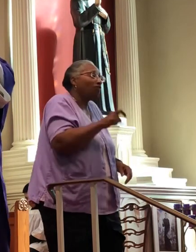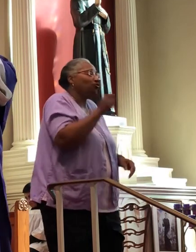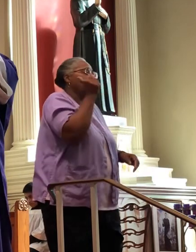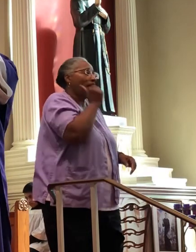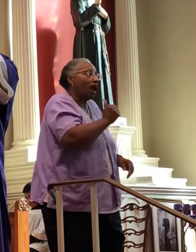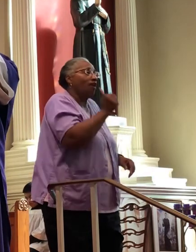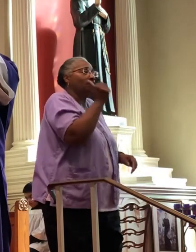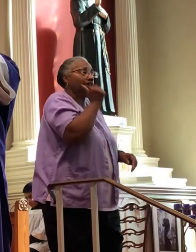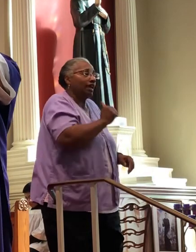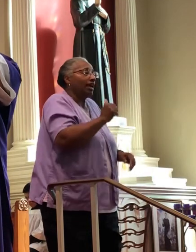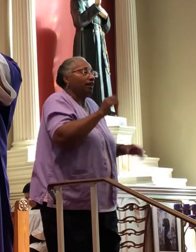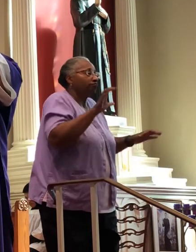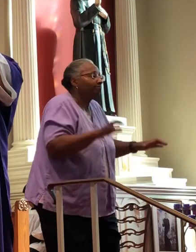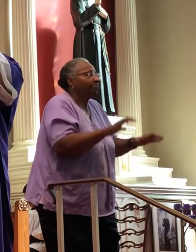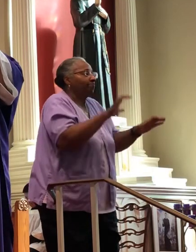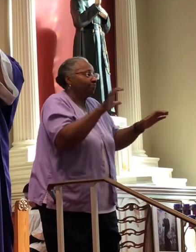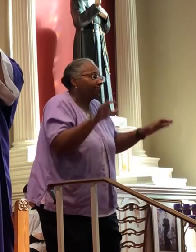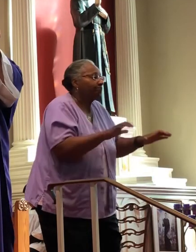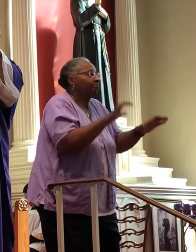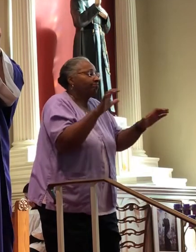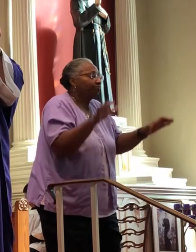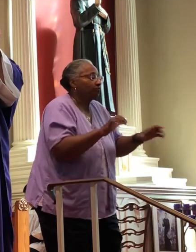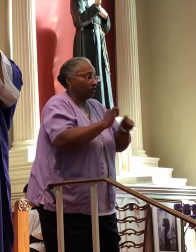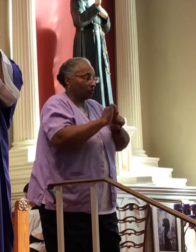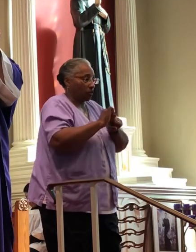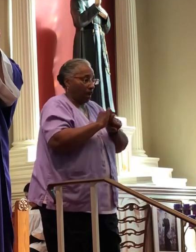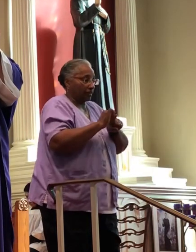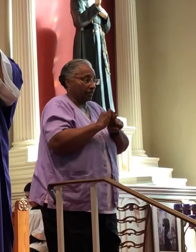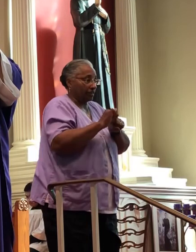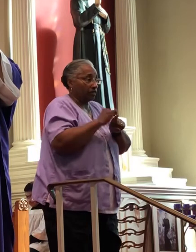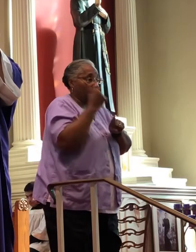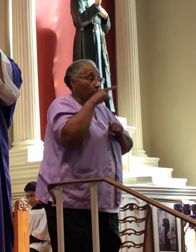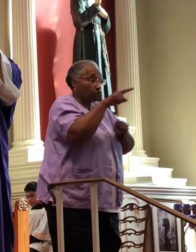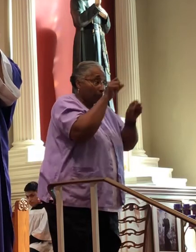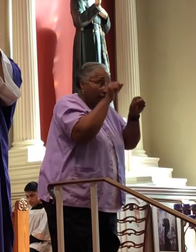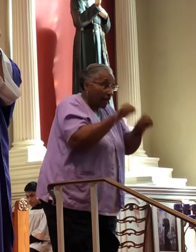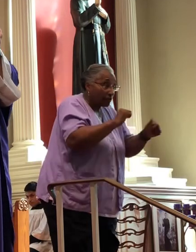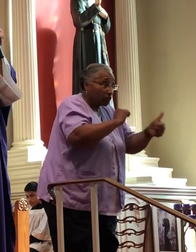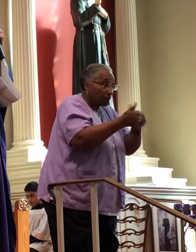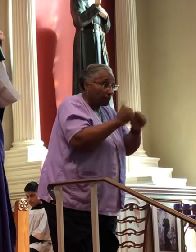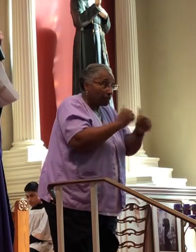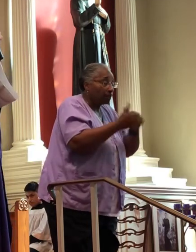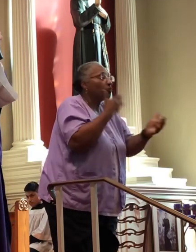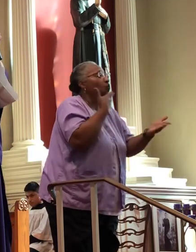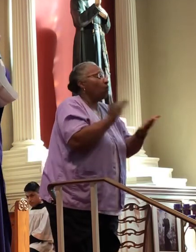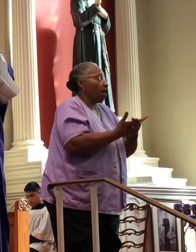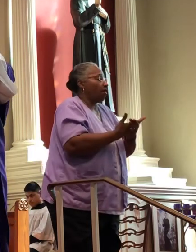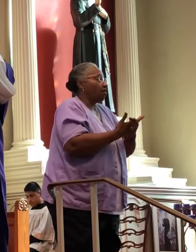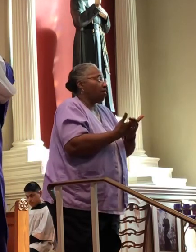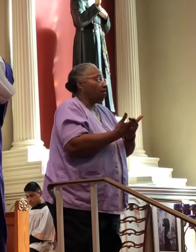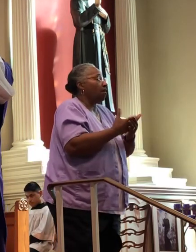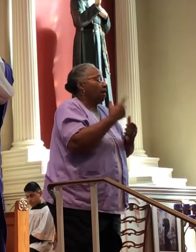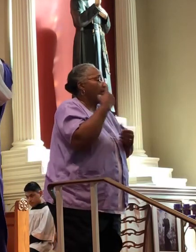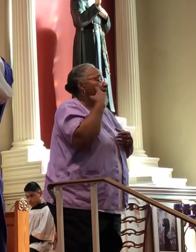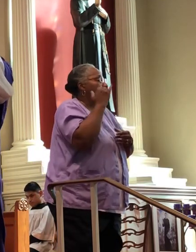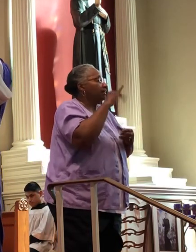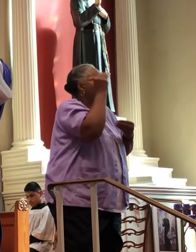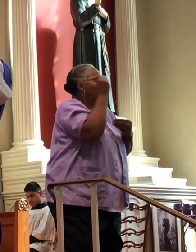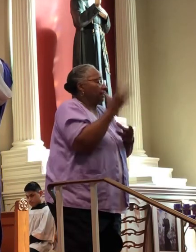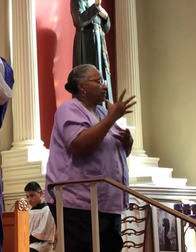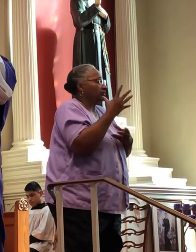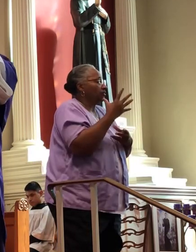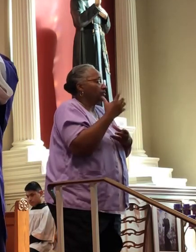of doing what you need to do to be able to compete well. And I think that's the message for us. And as we do